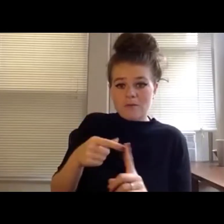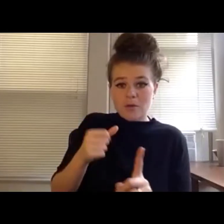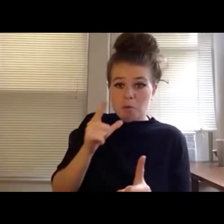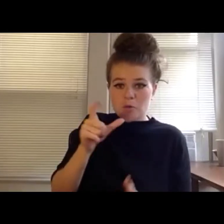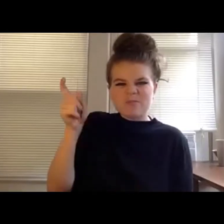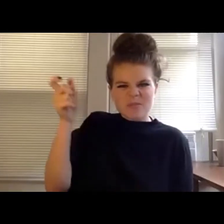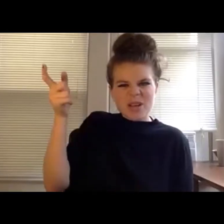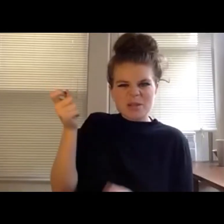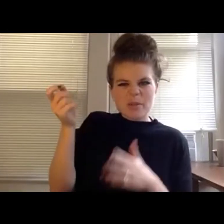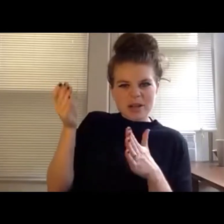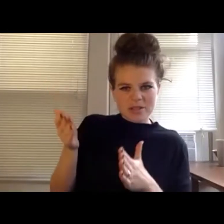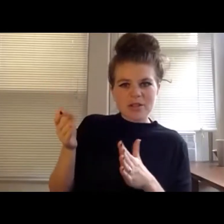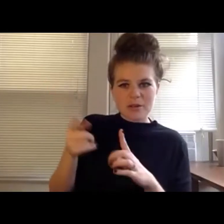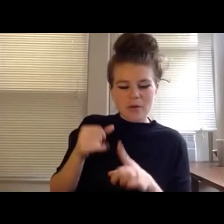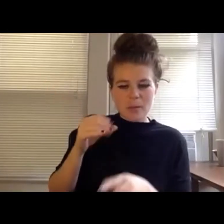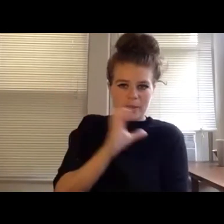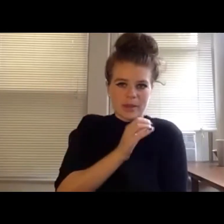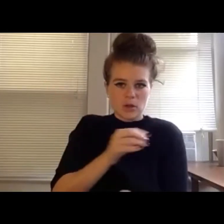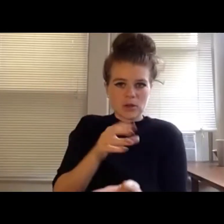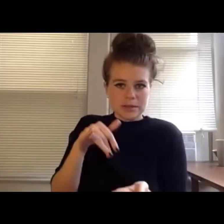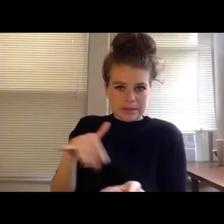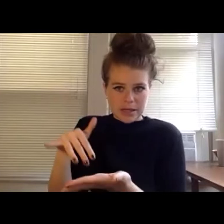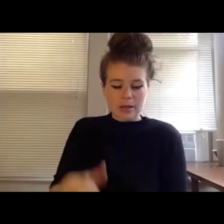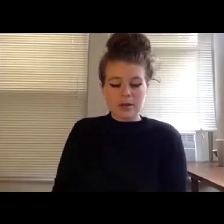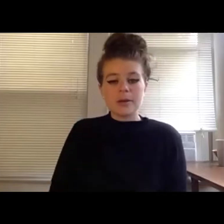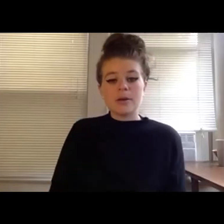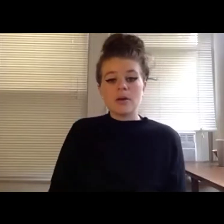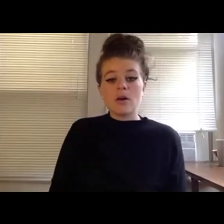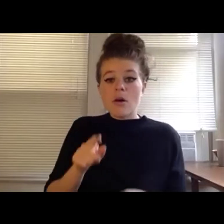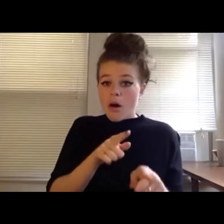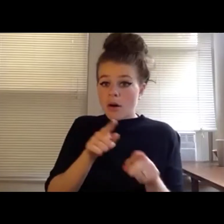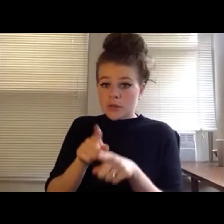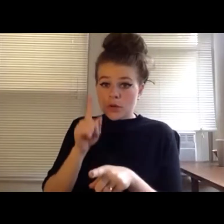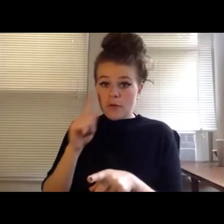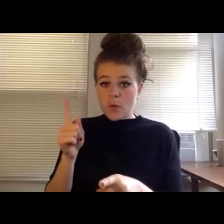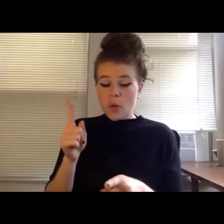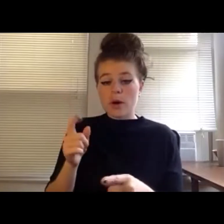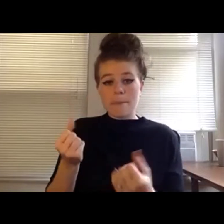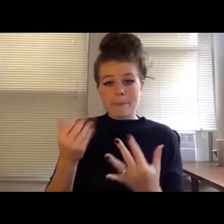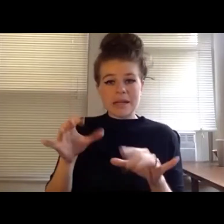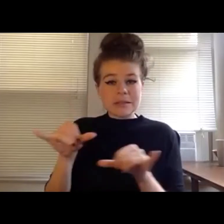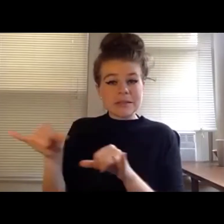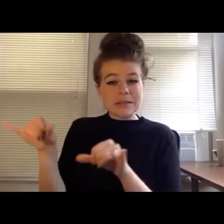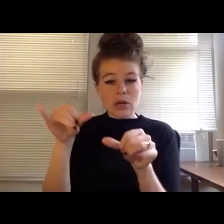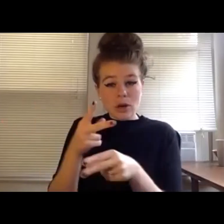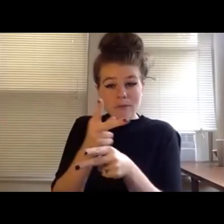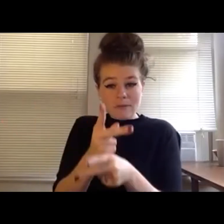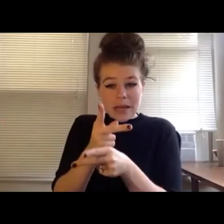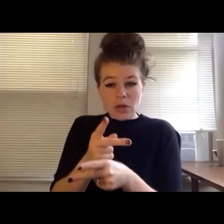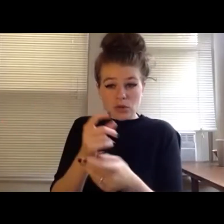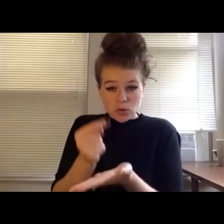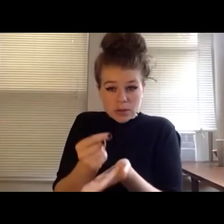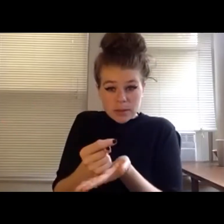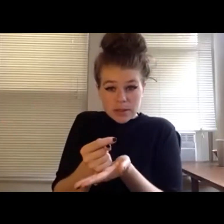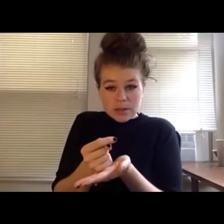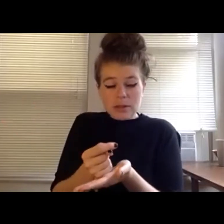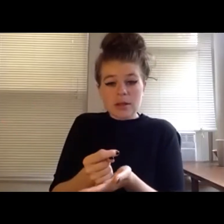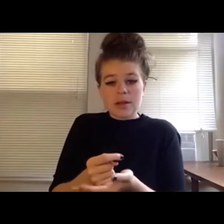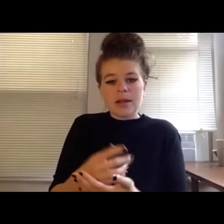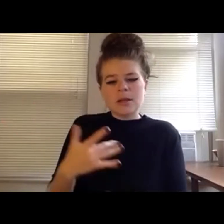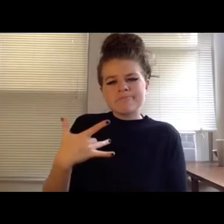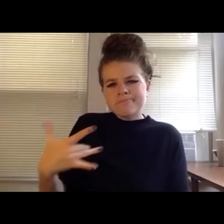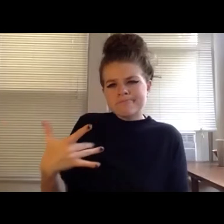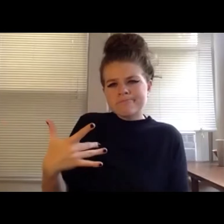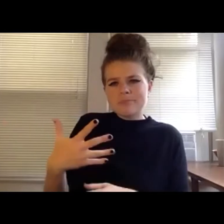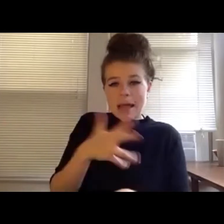clinical study. Also, for a lot of the standard of care treatment usually embedded in